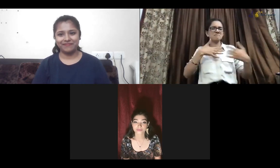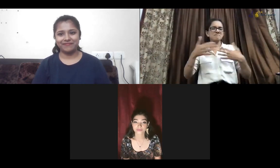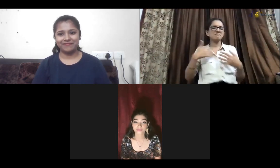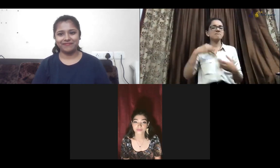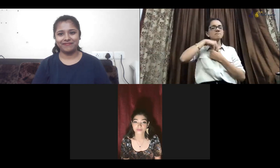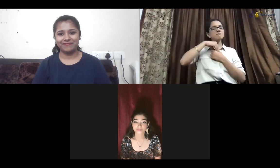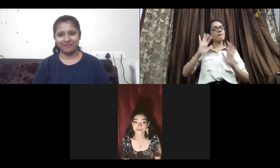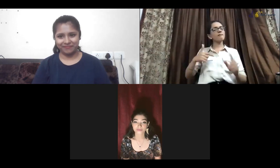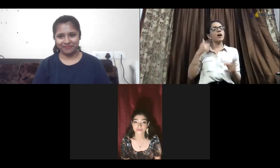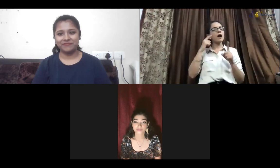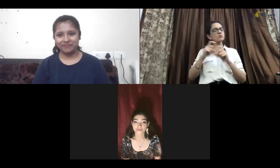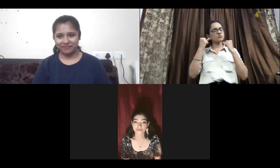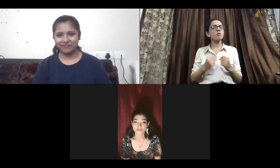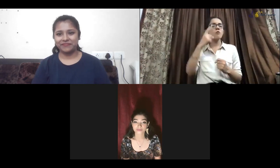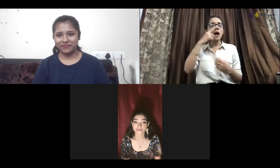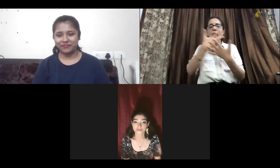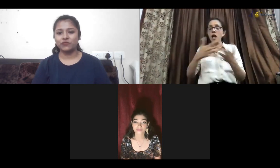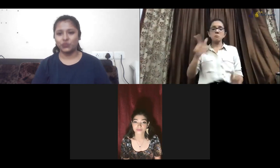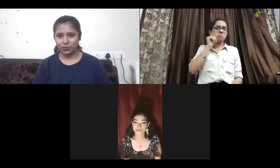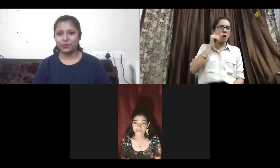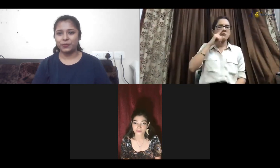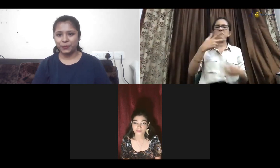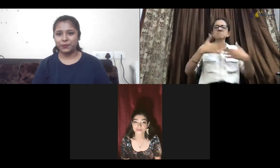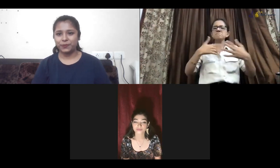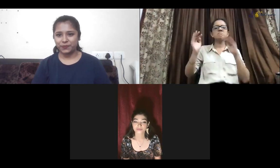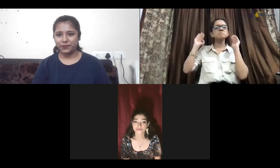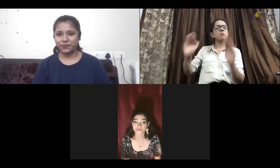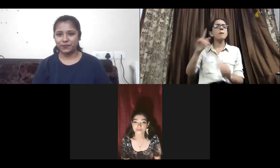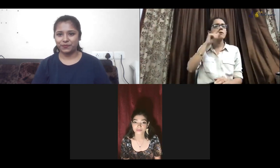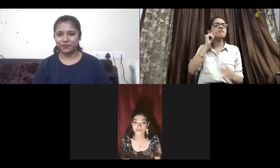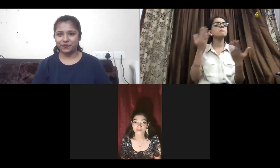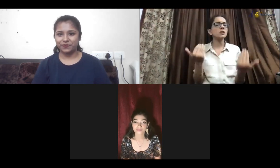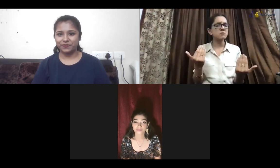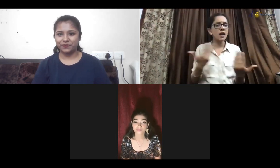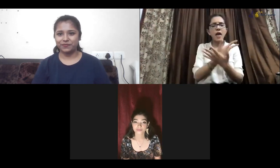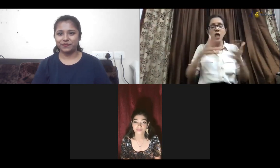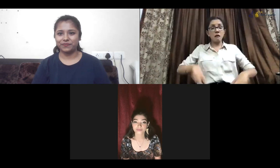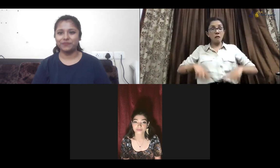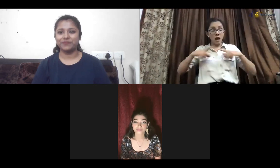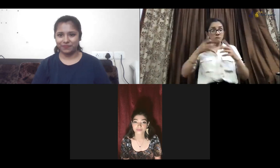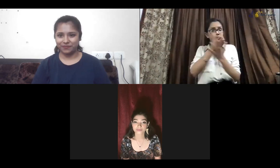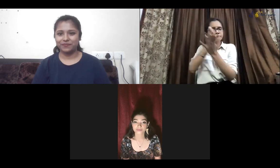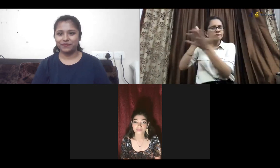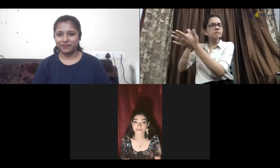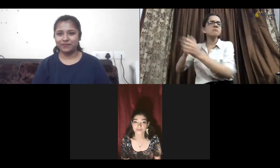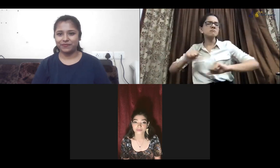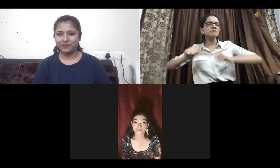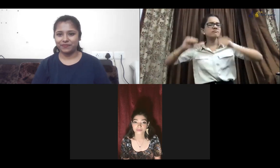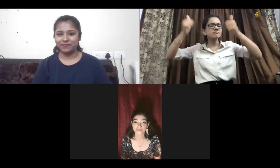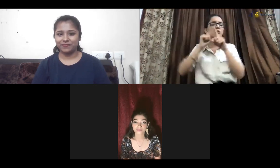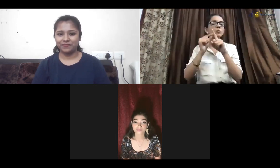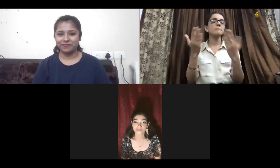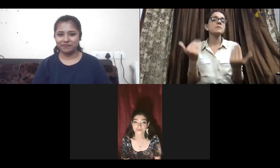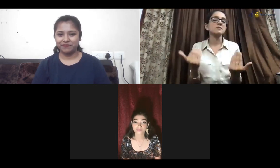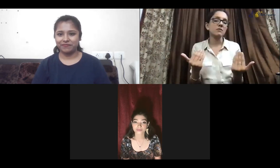yeah, it doesn't matter that whether your parents have a daughter child or a boy child. If you are a daughter or a boy, you will